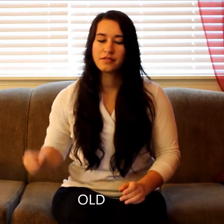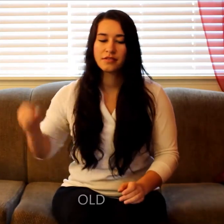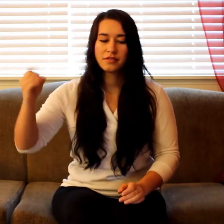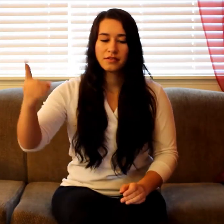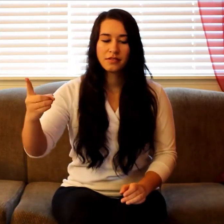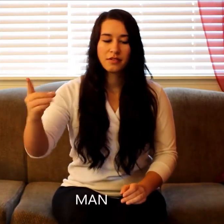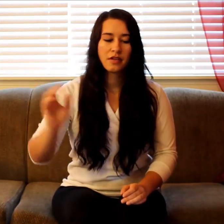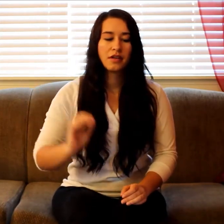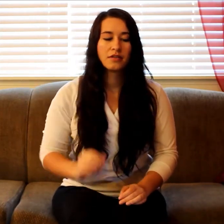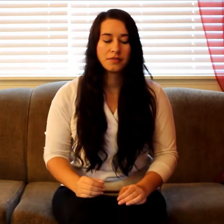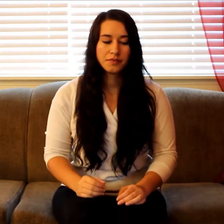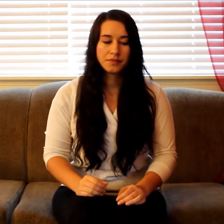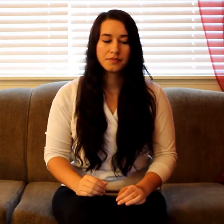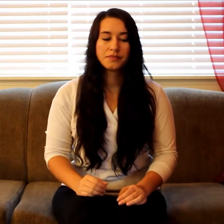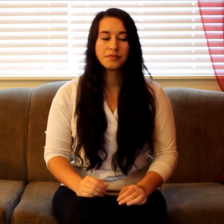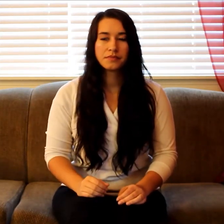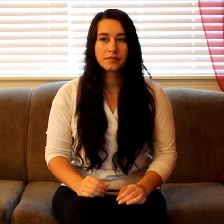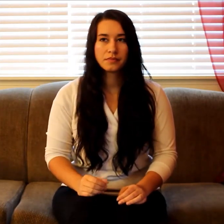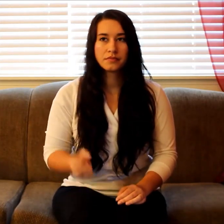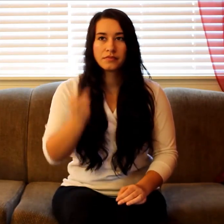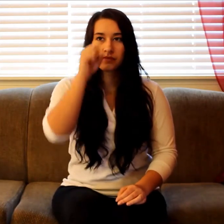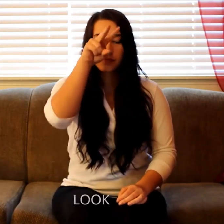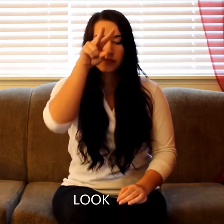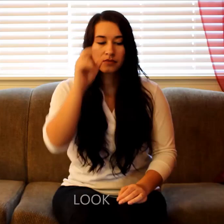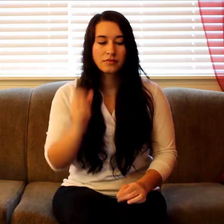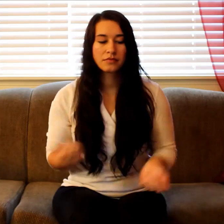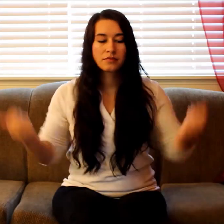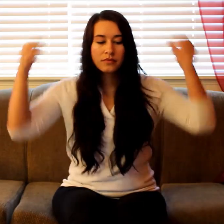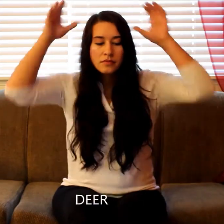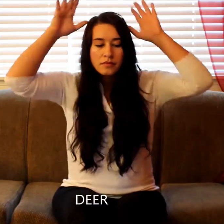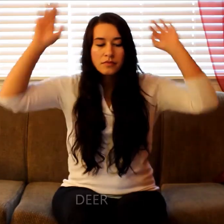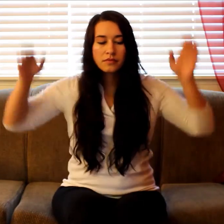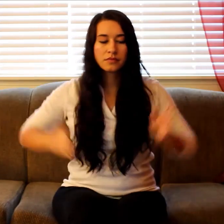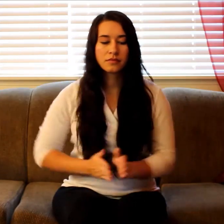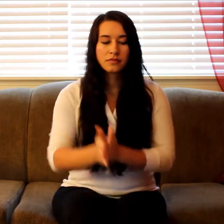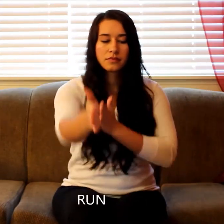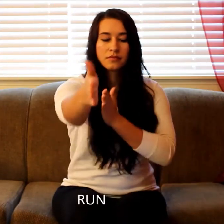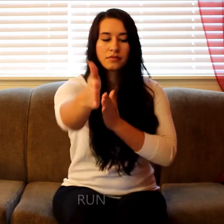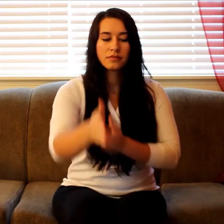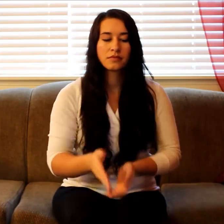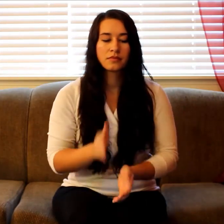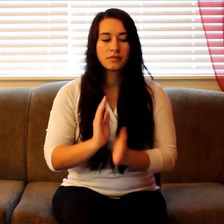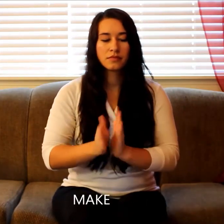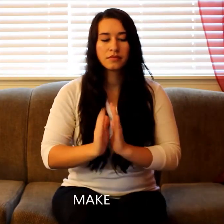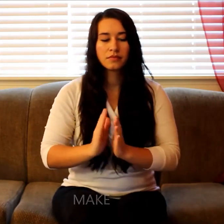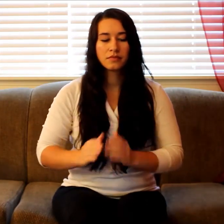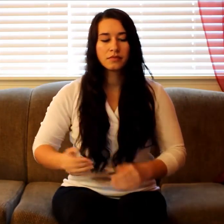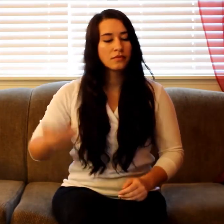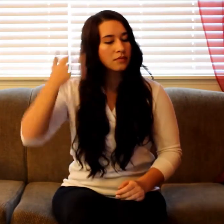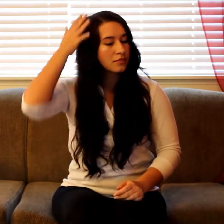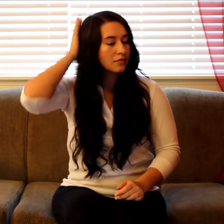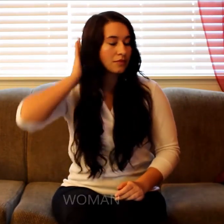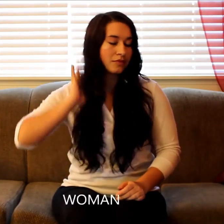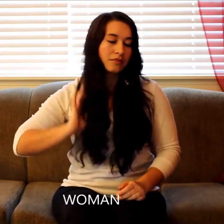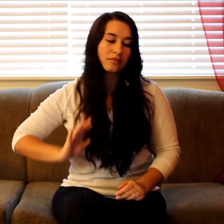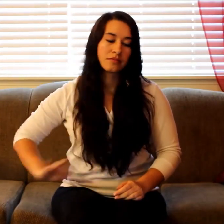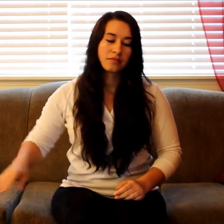man Napi. He saw all the animals running wild, he decided to create a woman